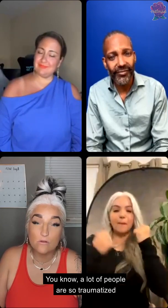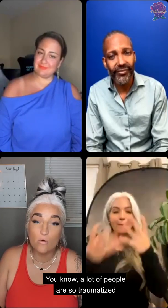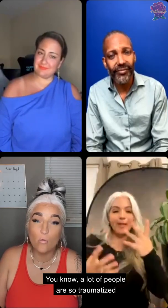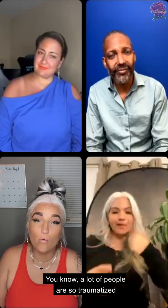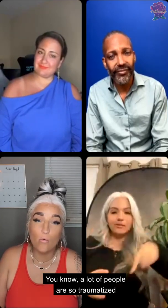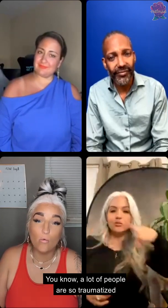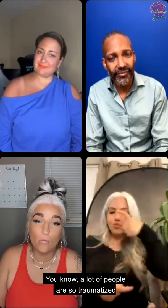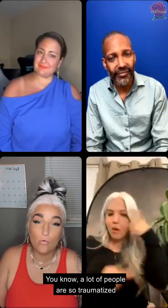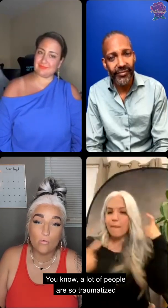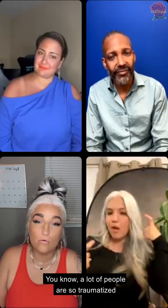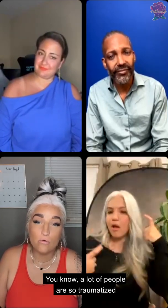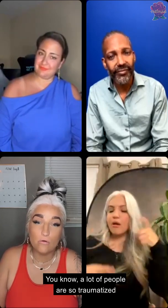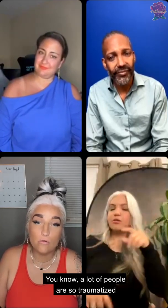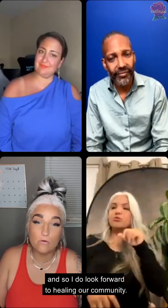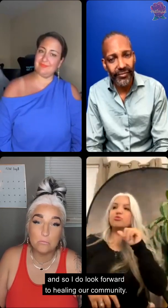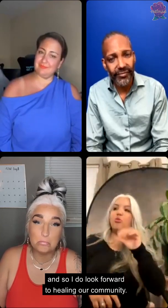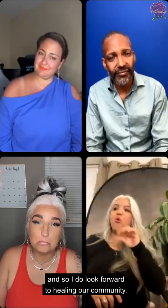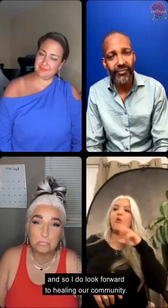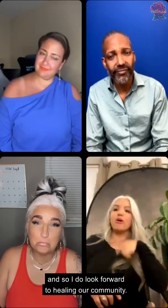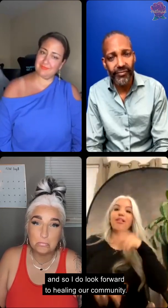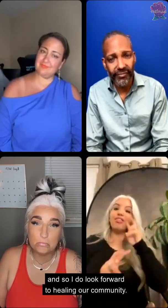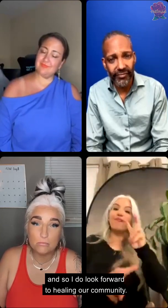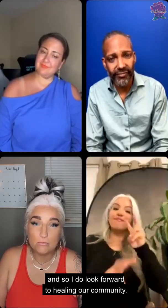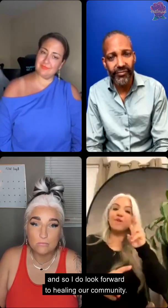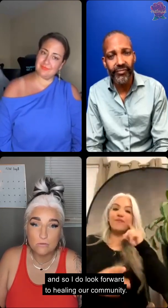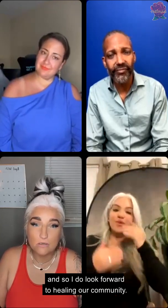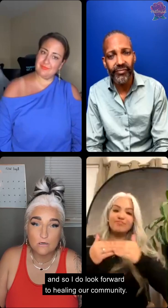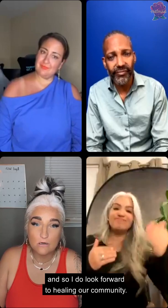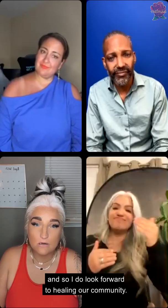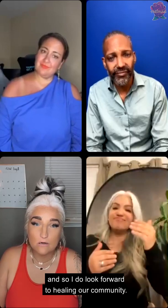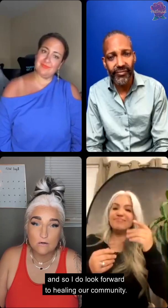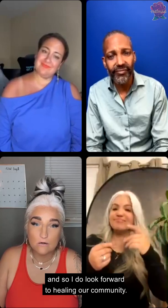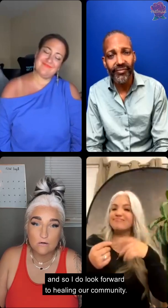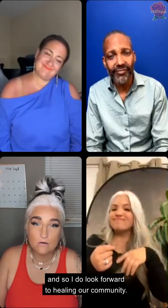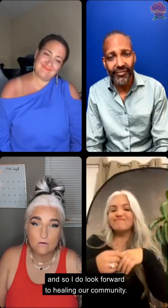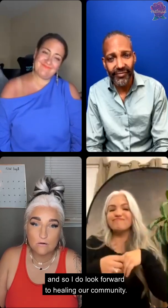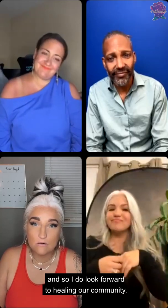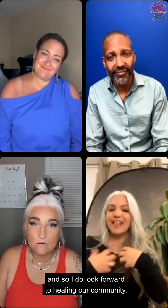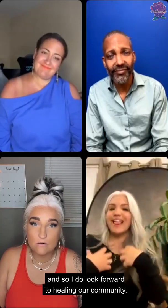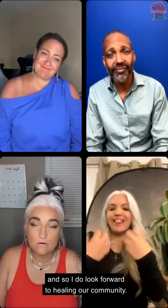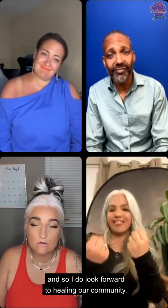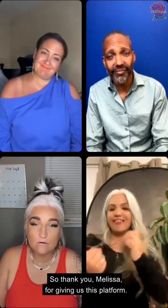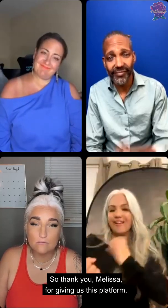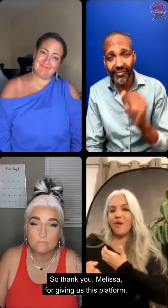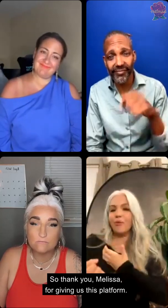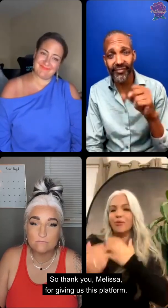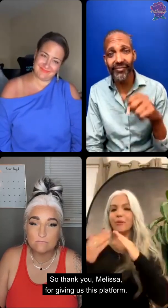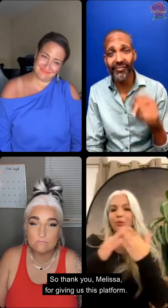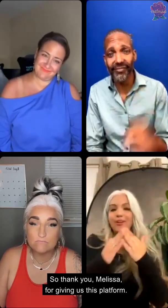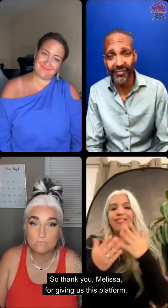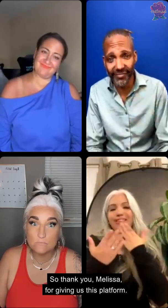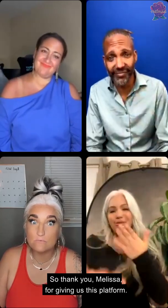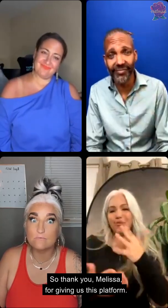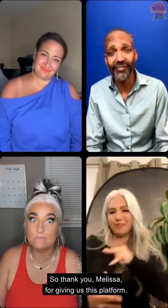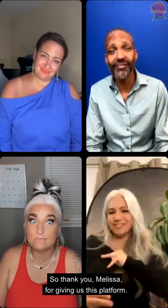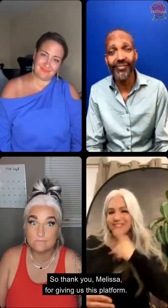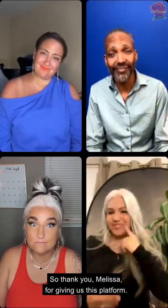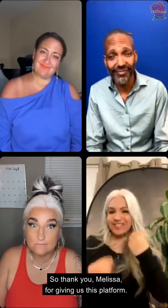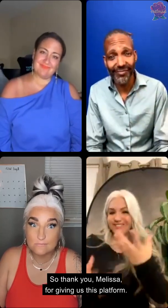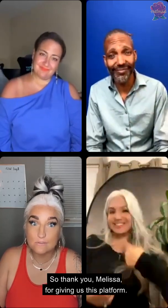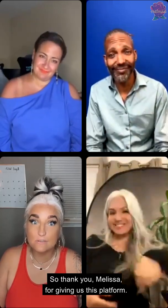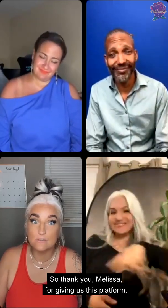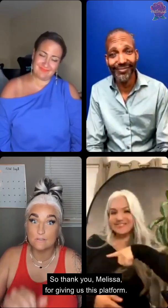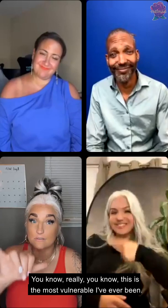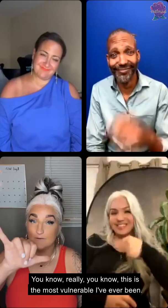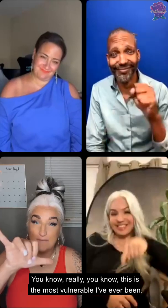touching. A lot of people are so traumatized, and so I do look forward to healing our community. So thank you, Melissa,